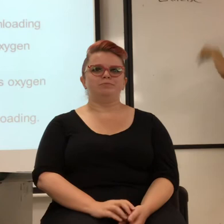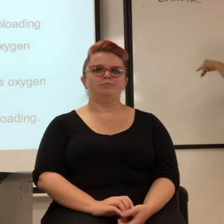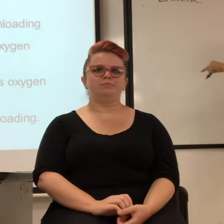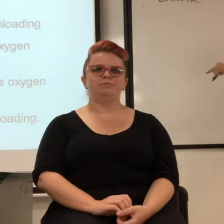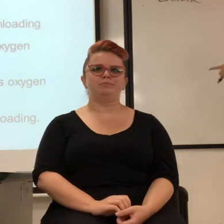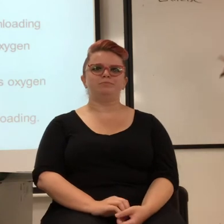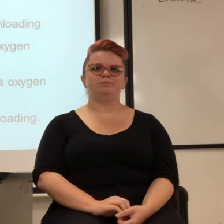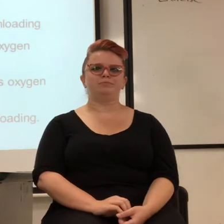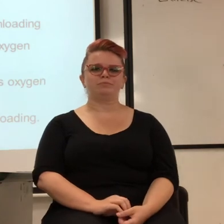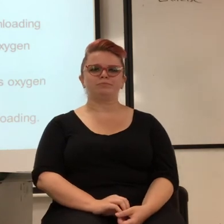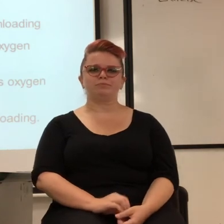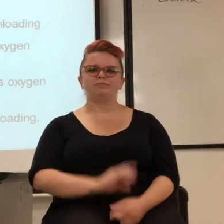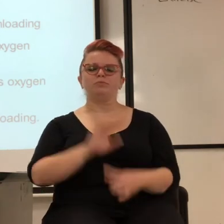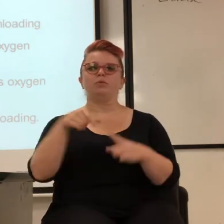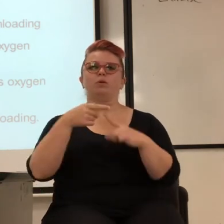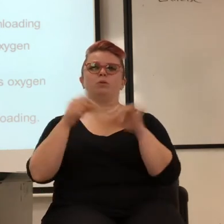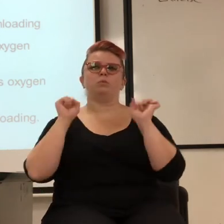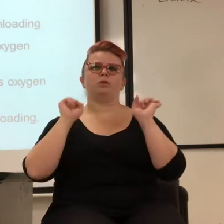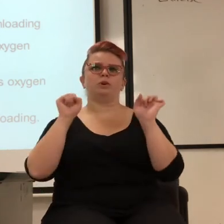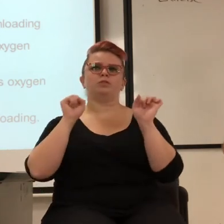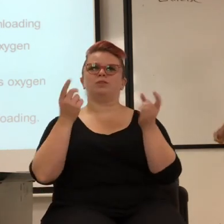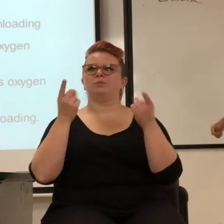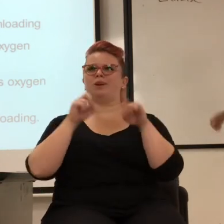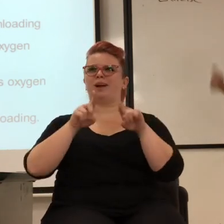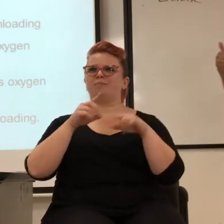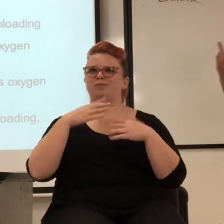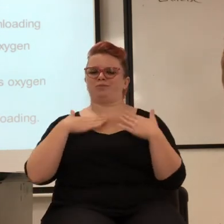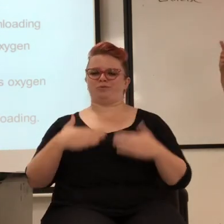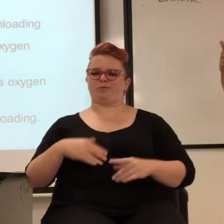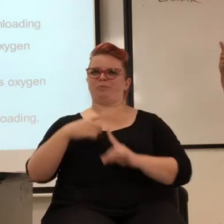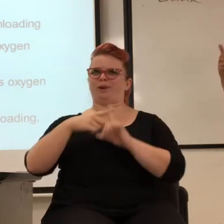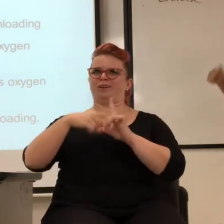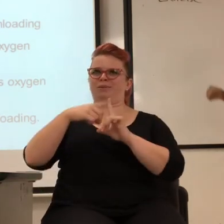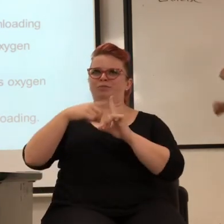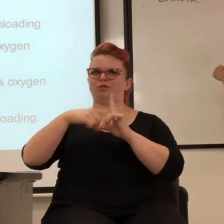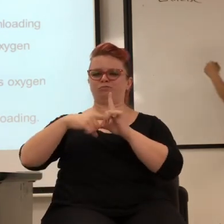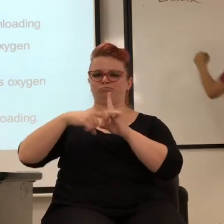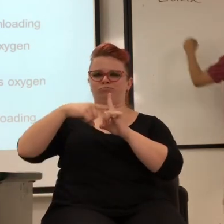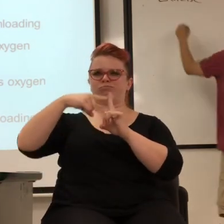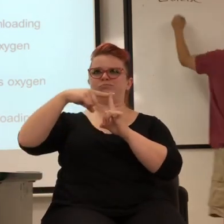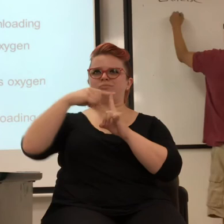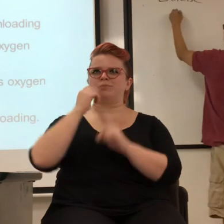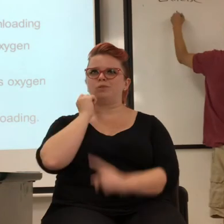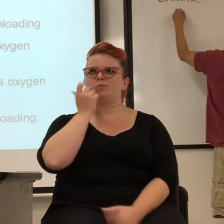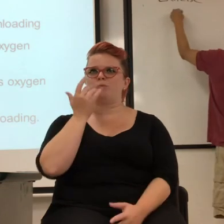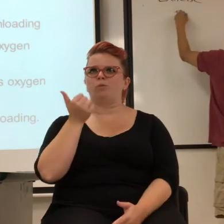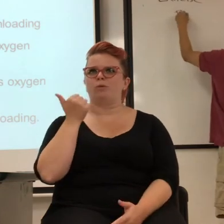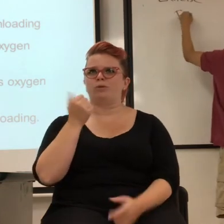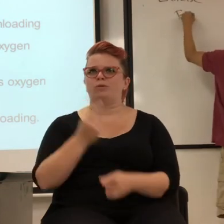When you exercise, what happens to your body tone? You get warm, right?